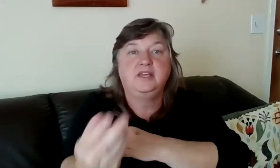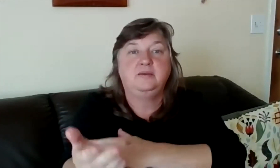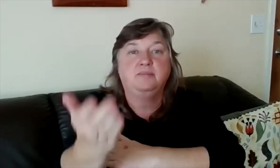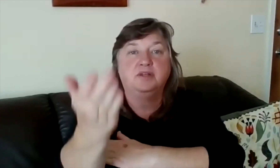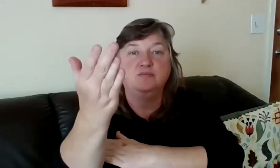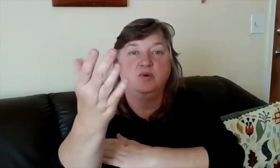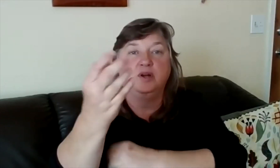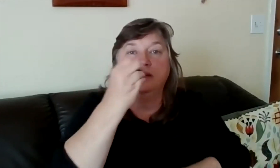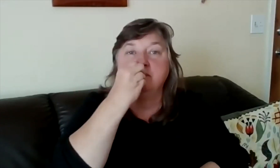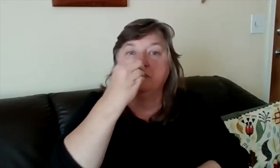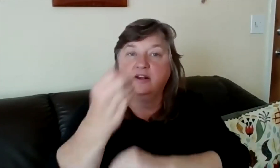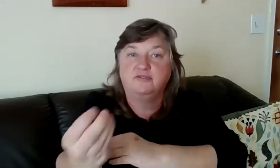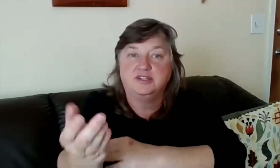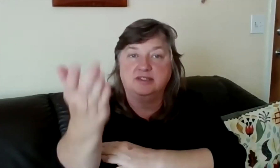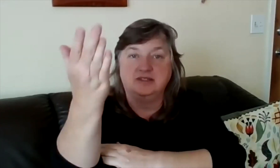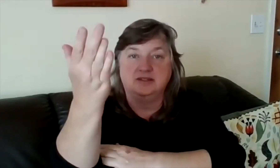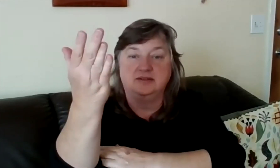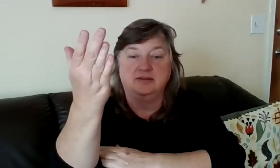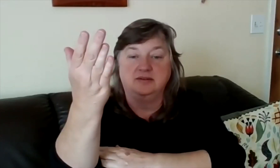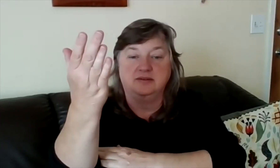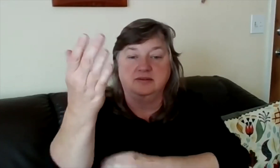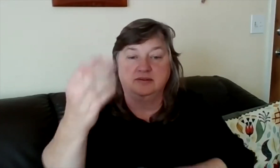Eat plus morning, breakfast.